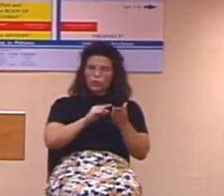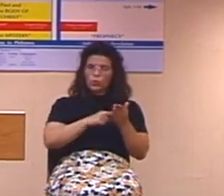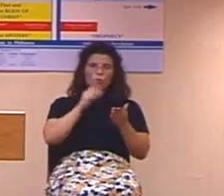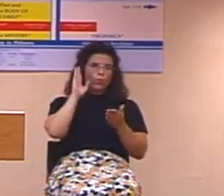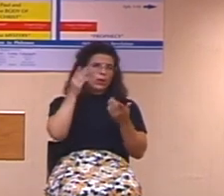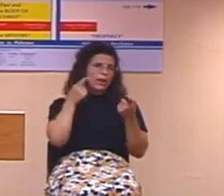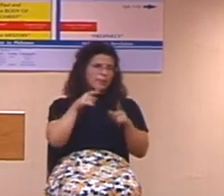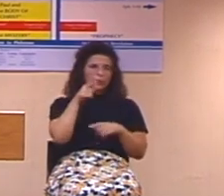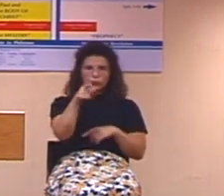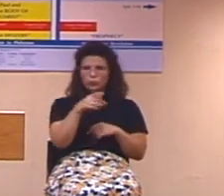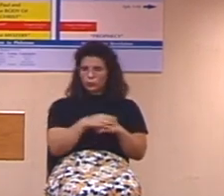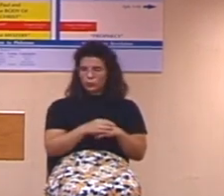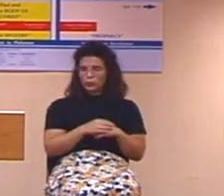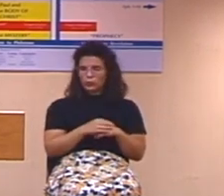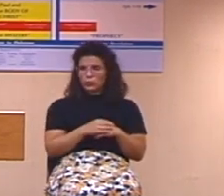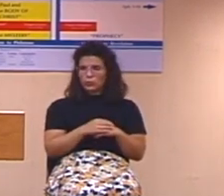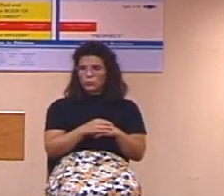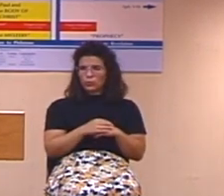you? Woo!